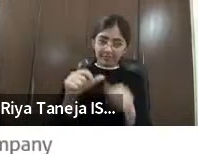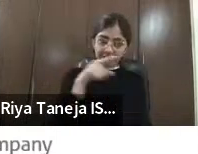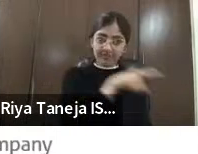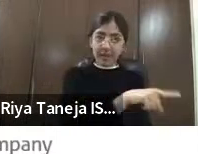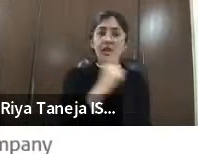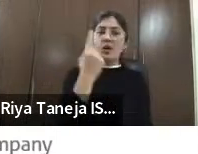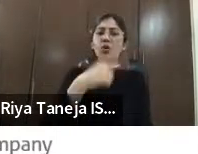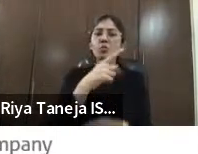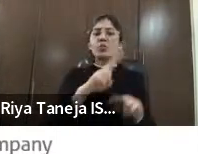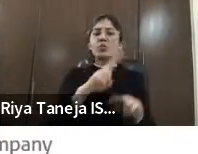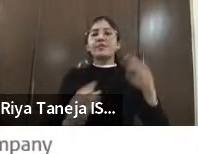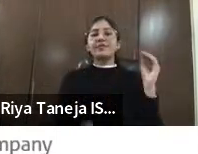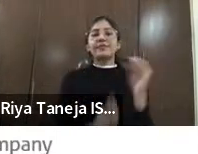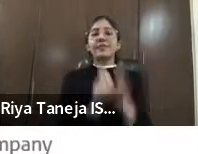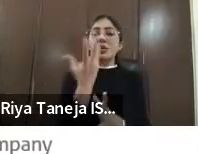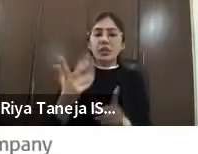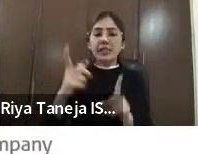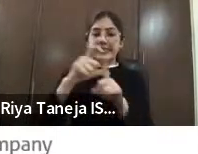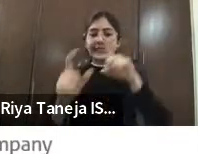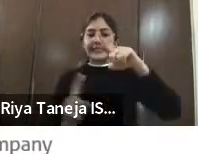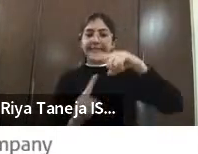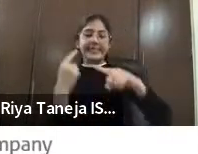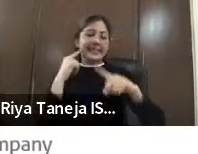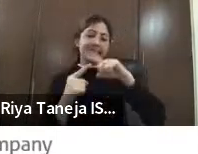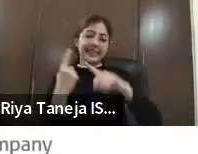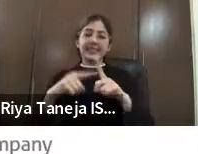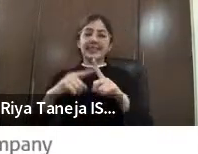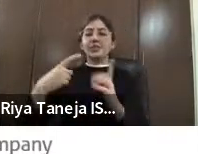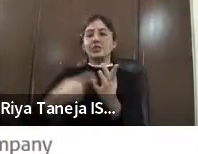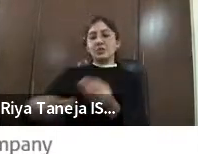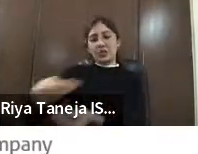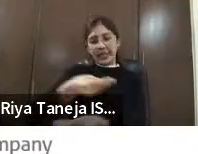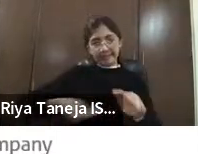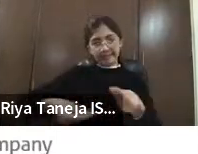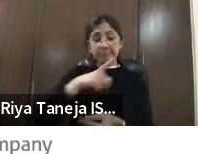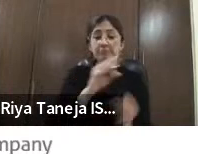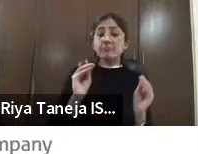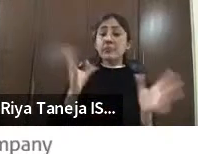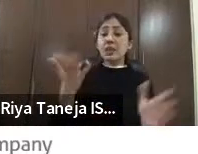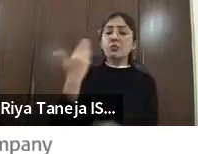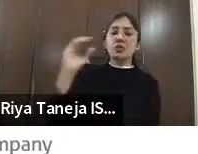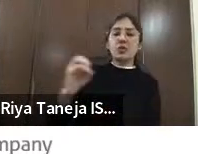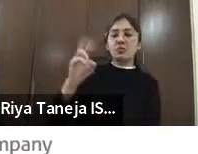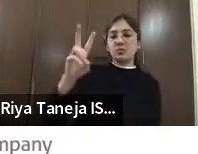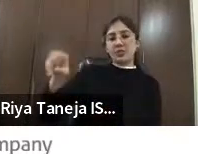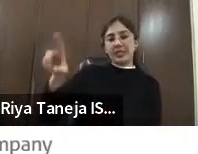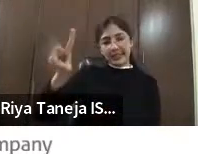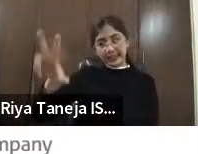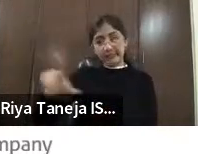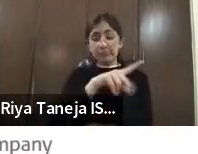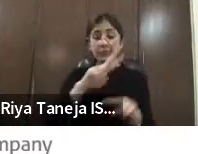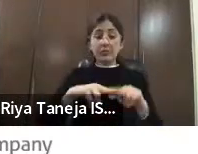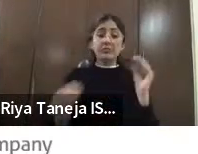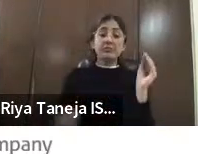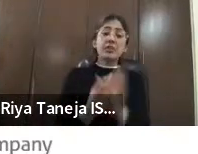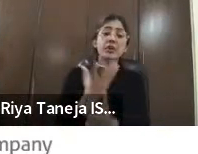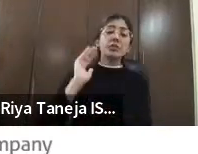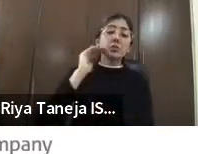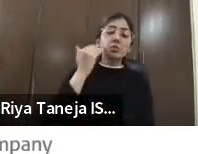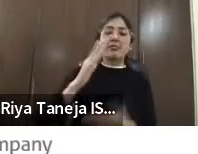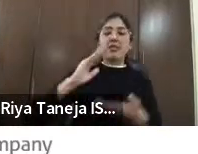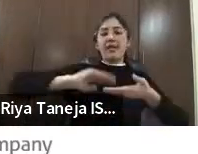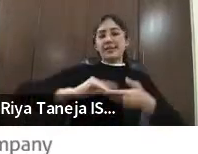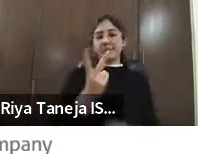Trade. Ditty Trade was established in October 2018. Ms. Santosh Sharma founded the company with her